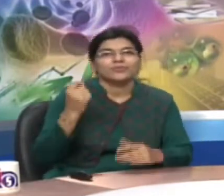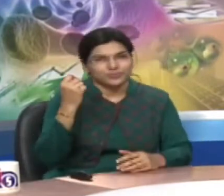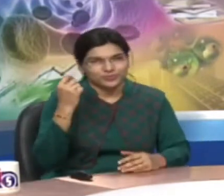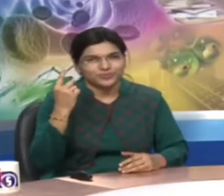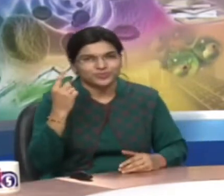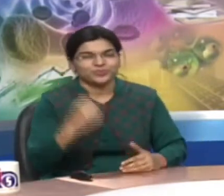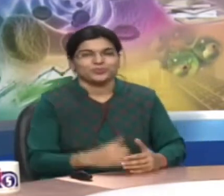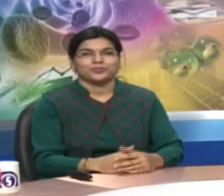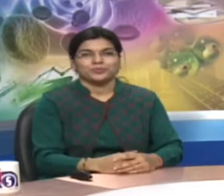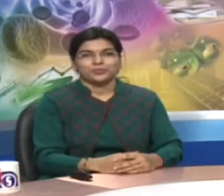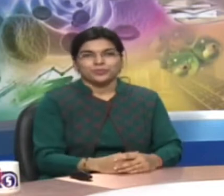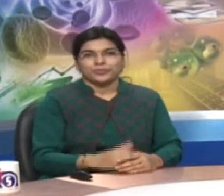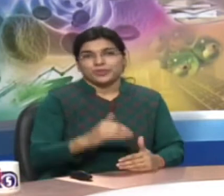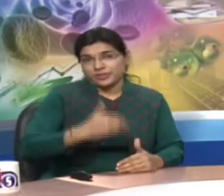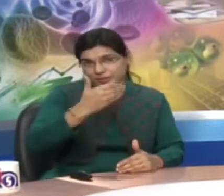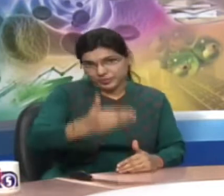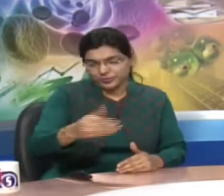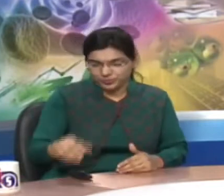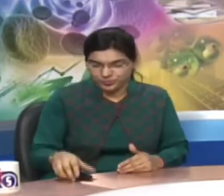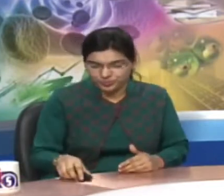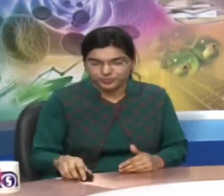So asking the brand of the shoes.